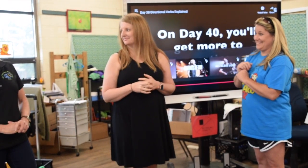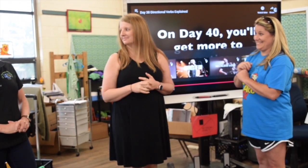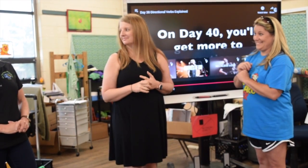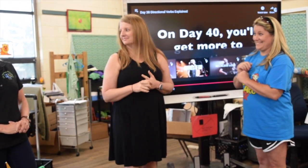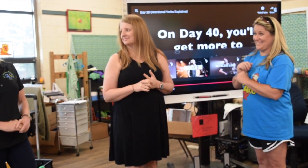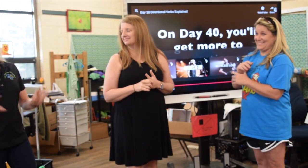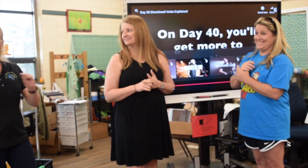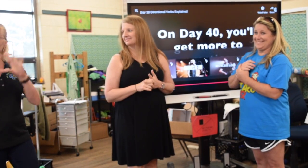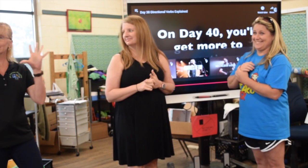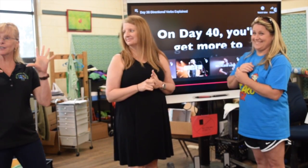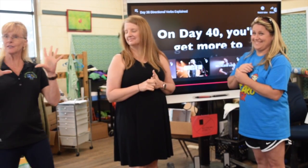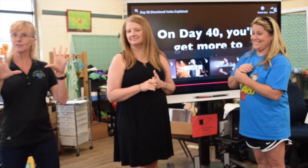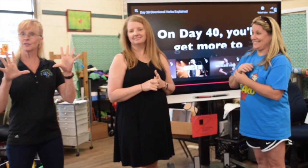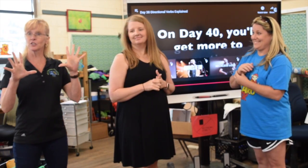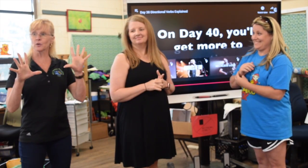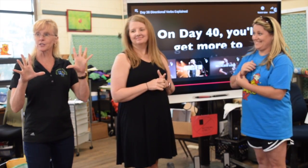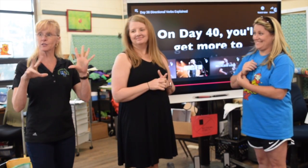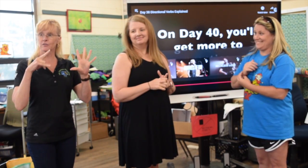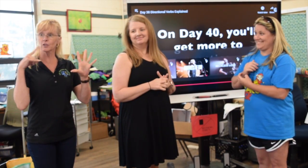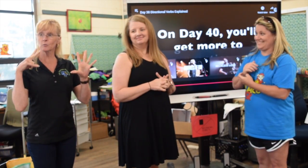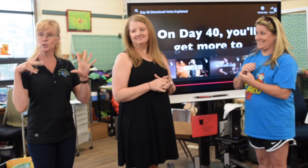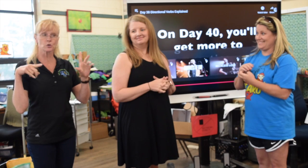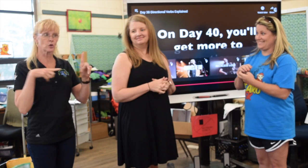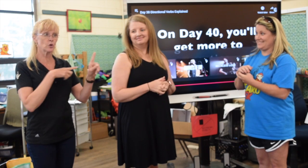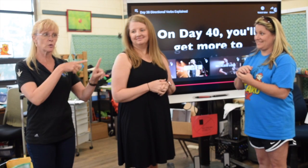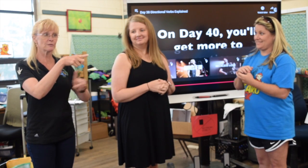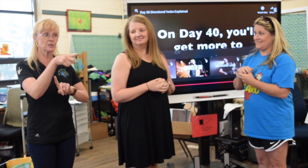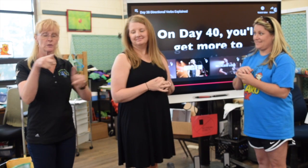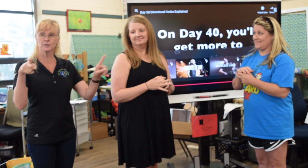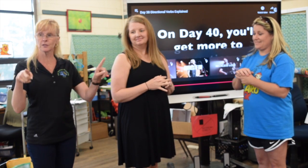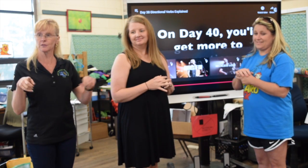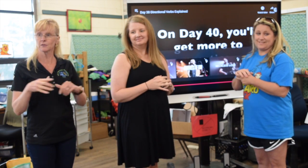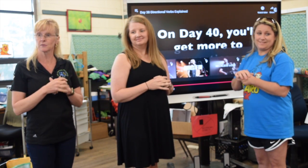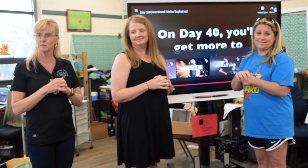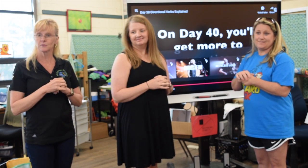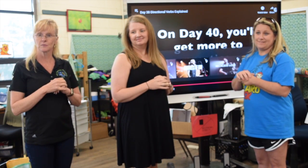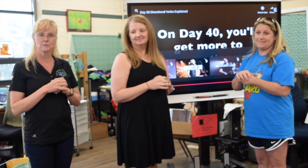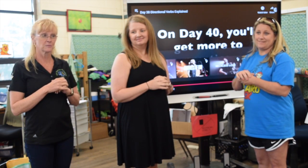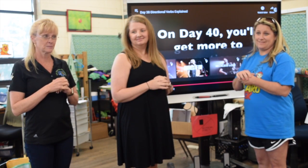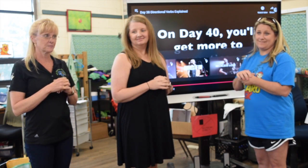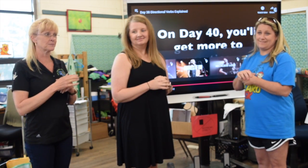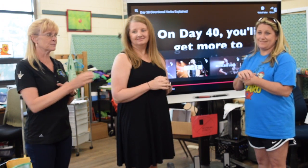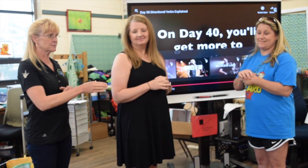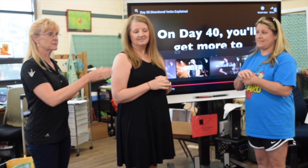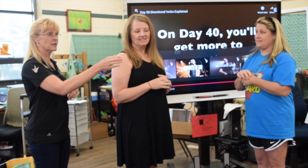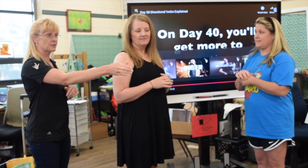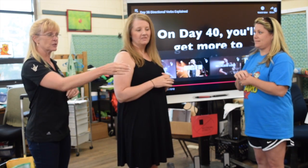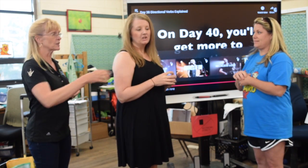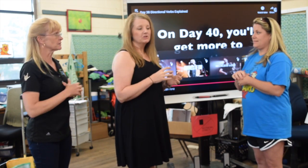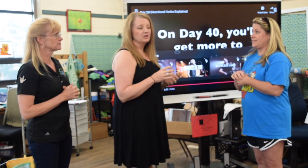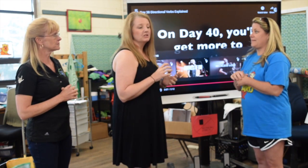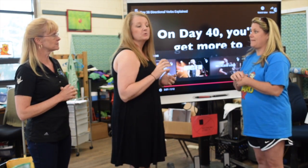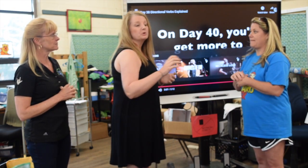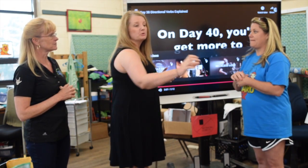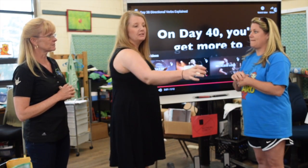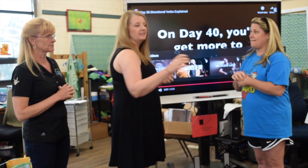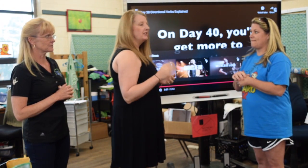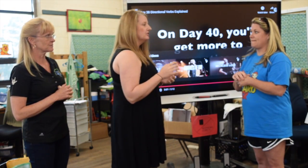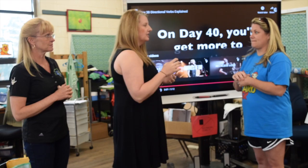Good. Was it clear, the directional verb, who it was going to? Yeah. Give it to her. Should I just went directly there, or